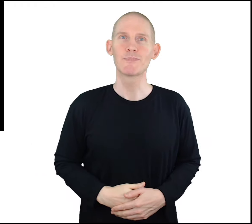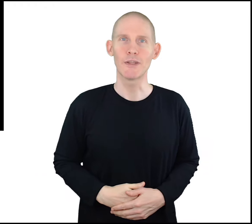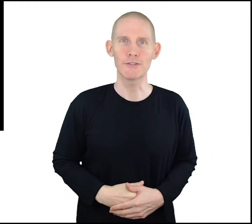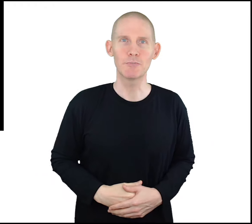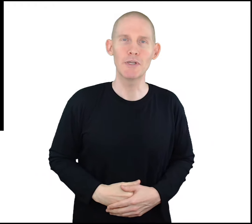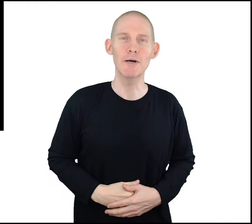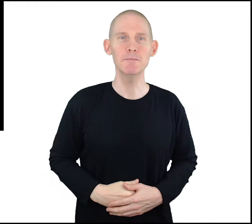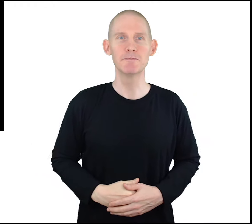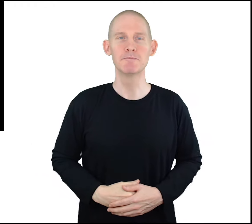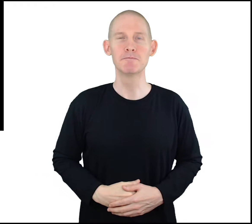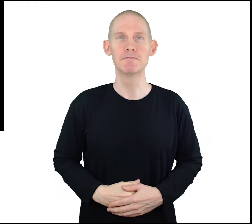Let's speed up.